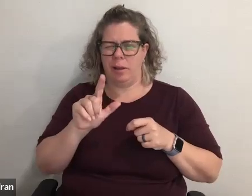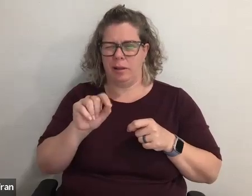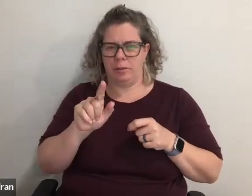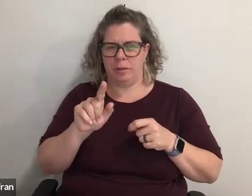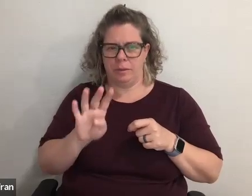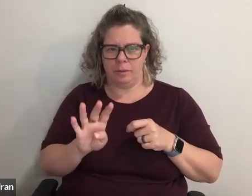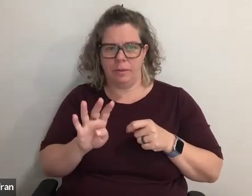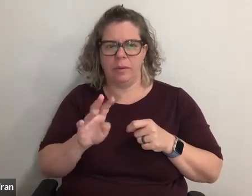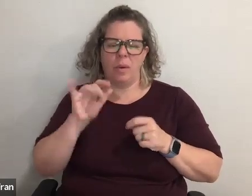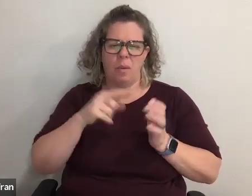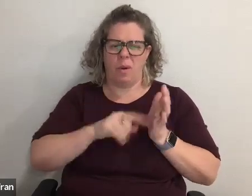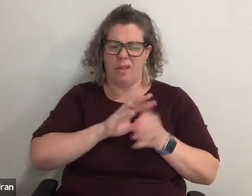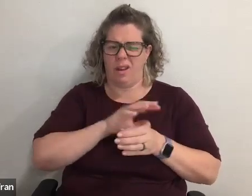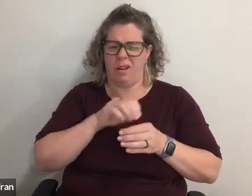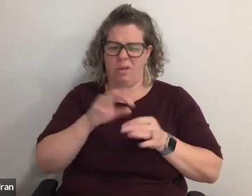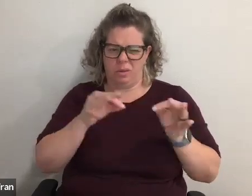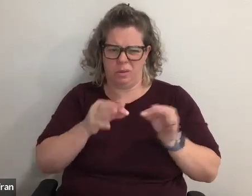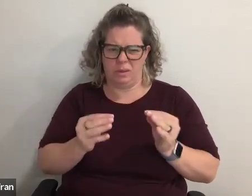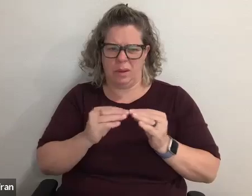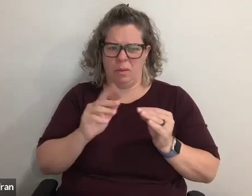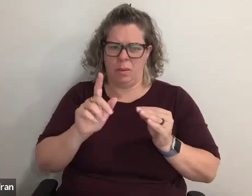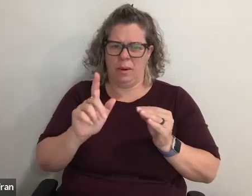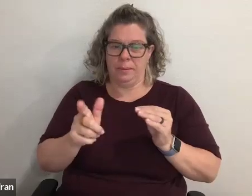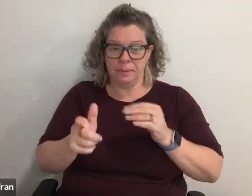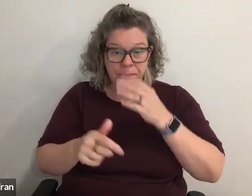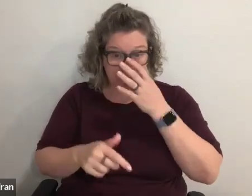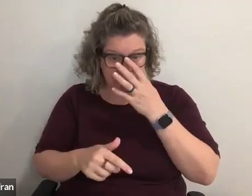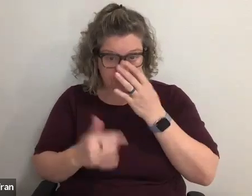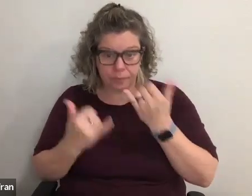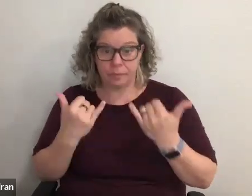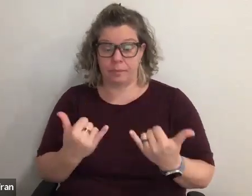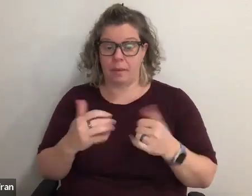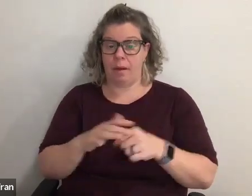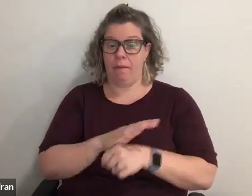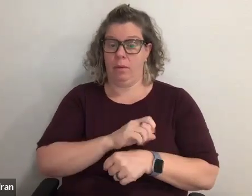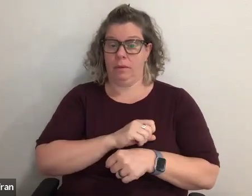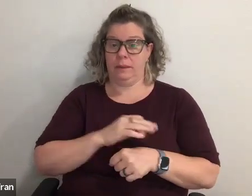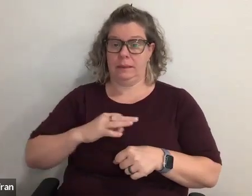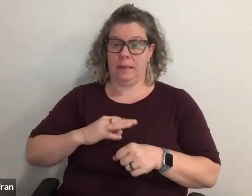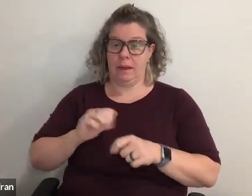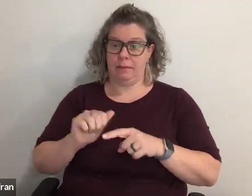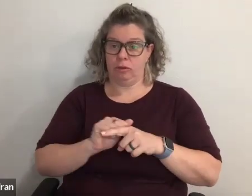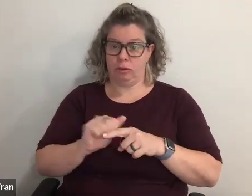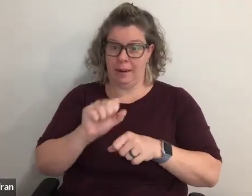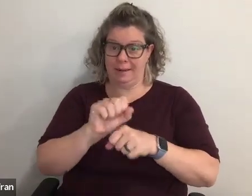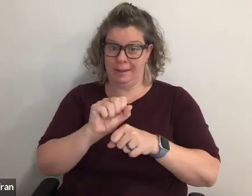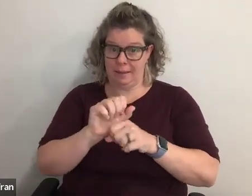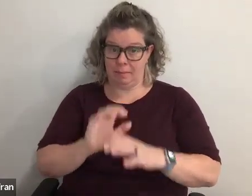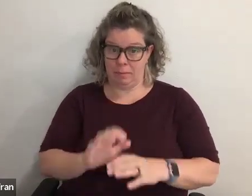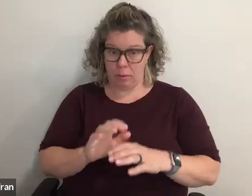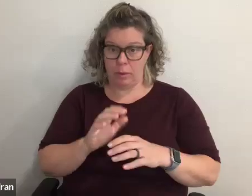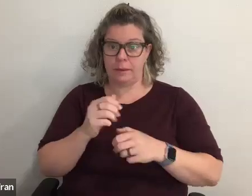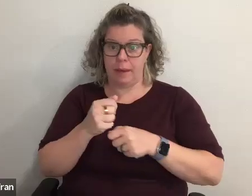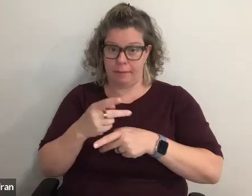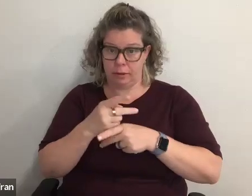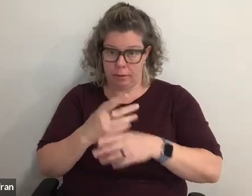bit about what that entails. But right now, we are staffed fully with trained employees under clinical